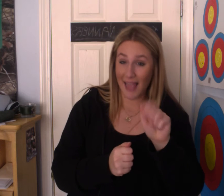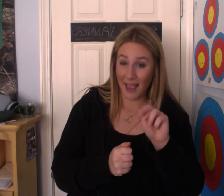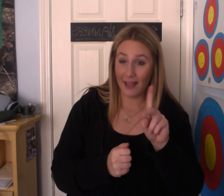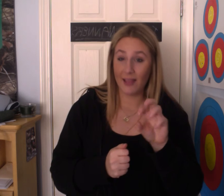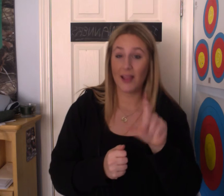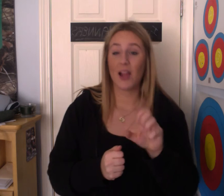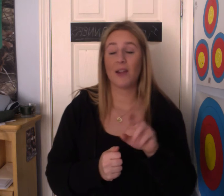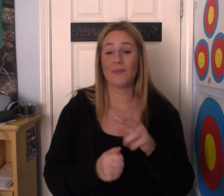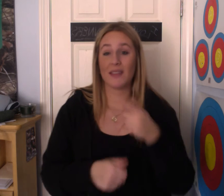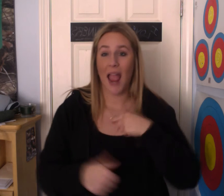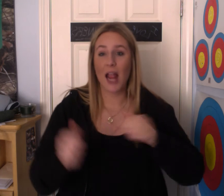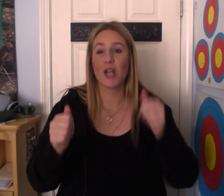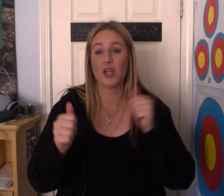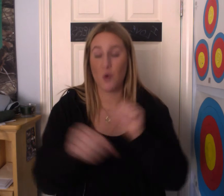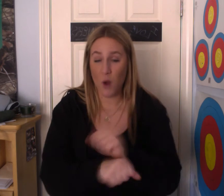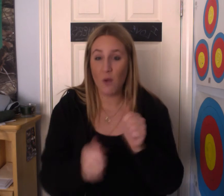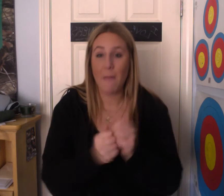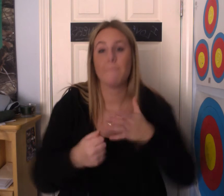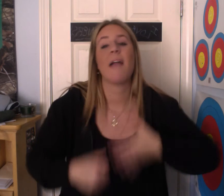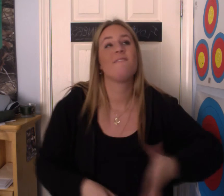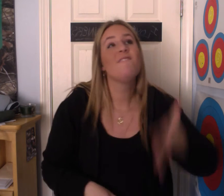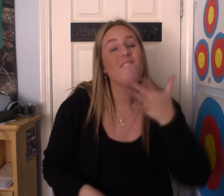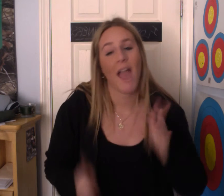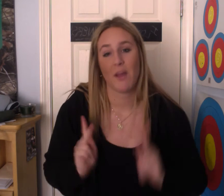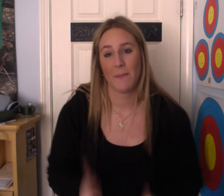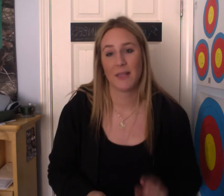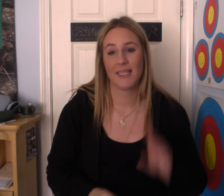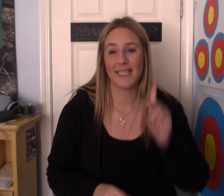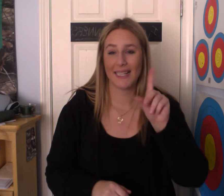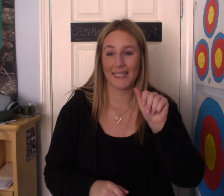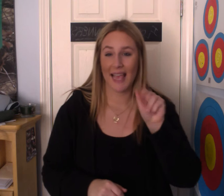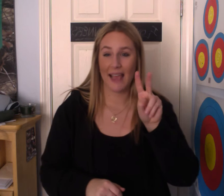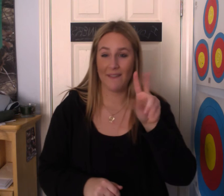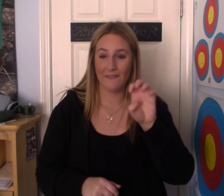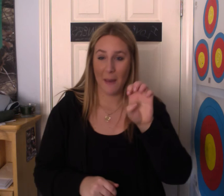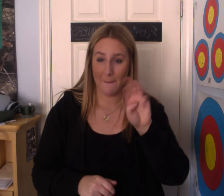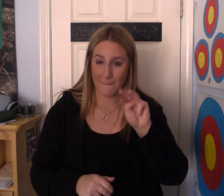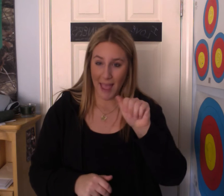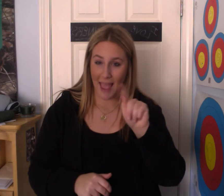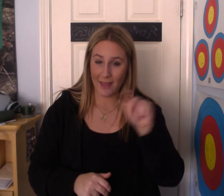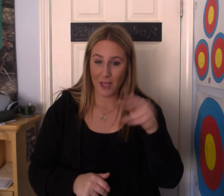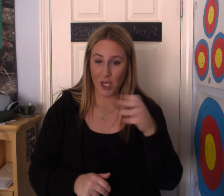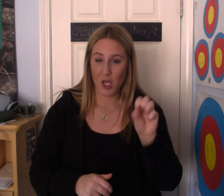Dave Matthews. I toured the world as a headliner on Arabs Gone Wild. I was a delegate